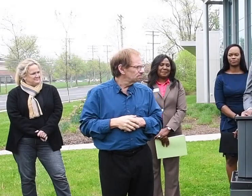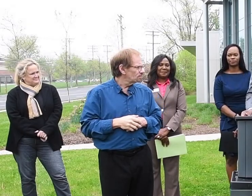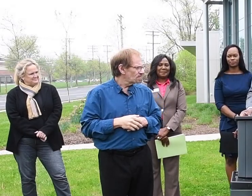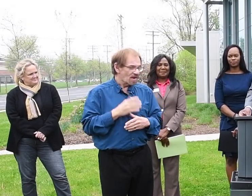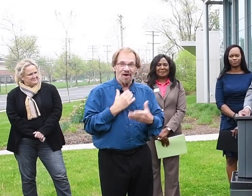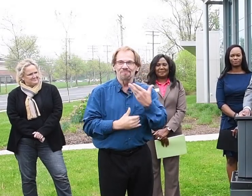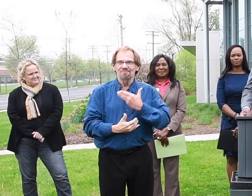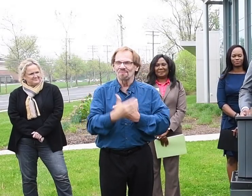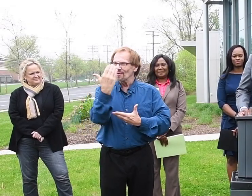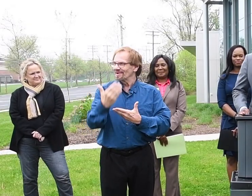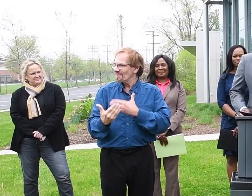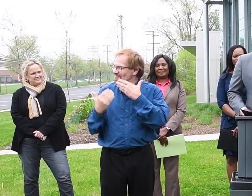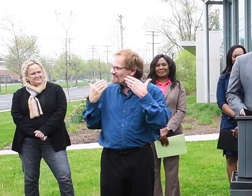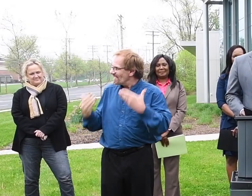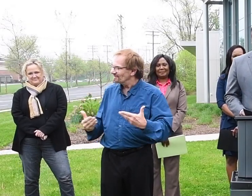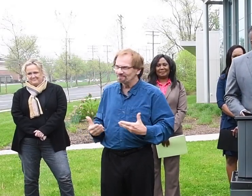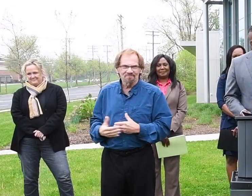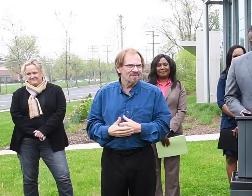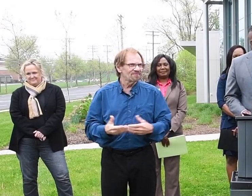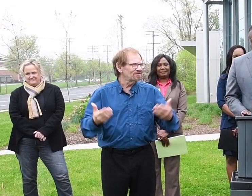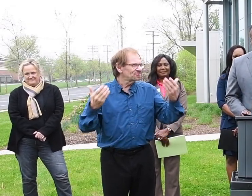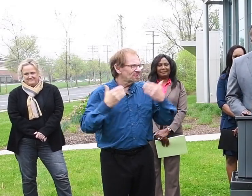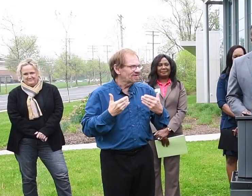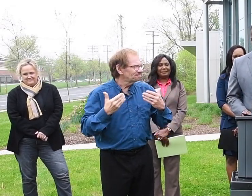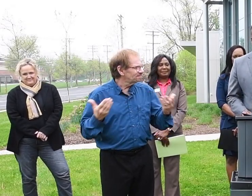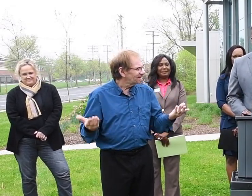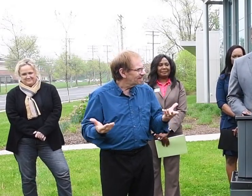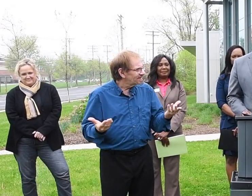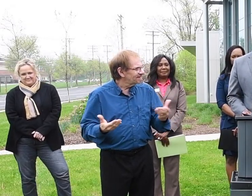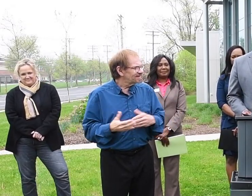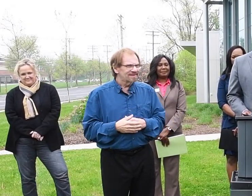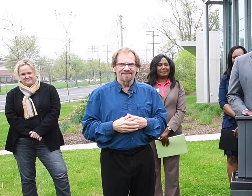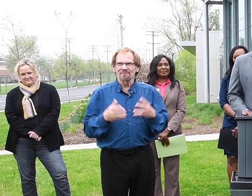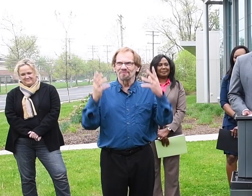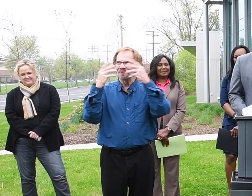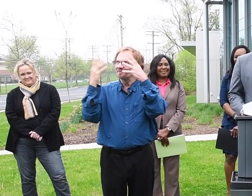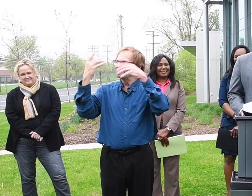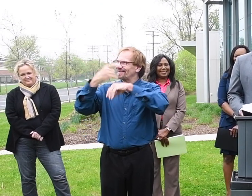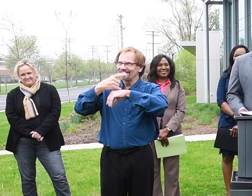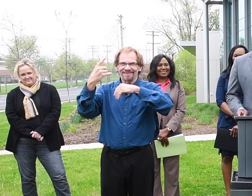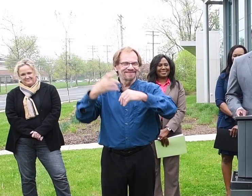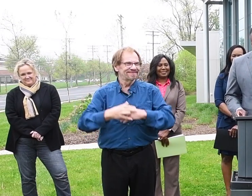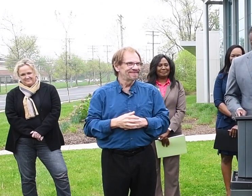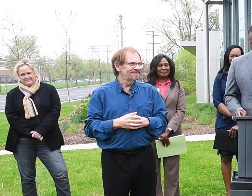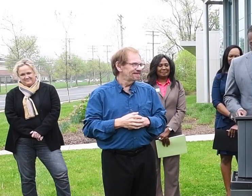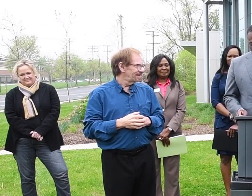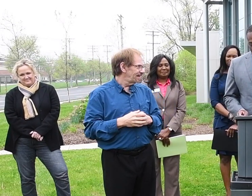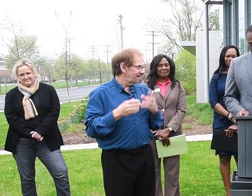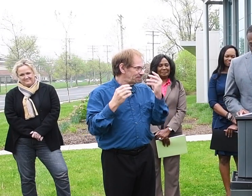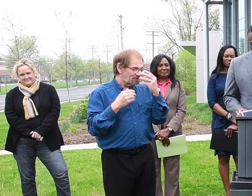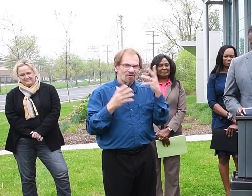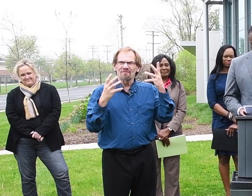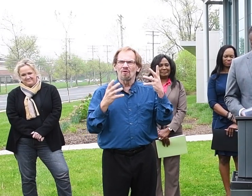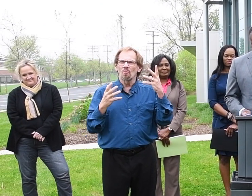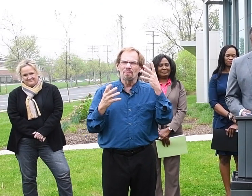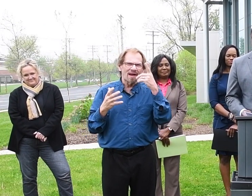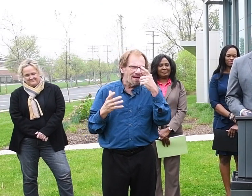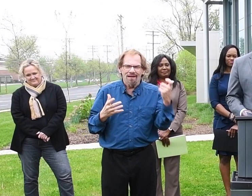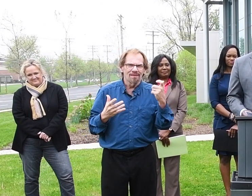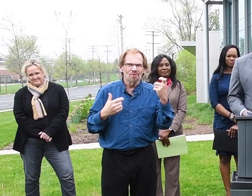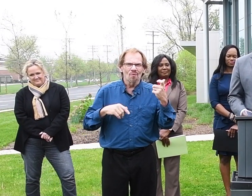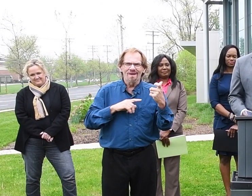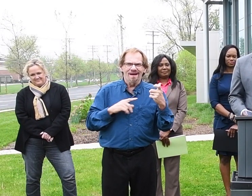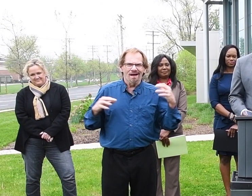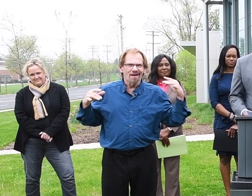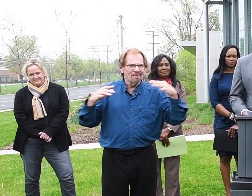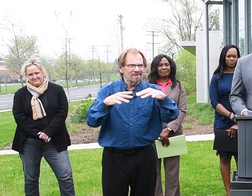Good morning, and thank you for joining us on this gorgeous day. And it is gorgeous because we are all